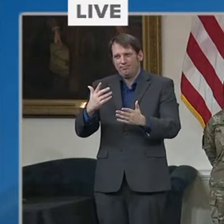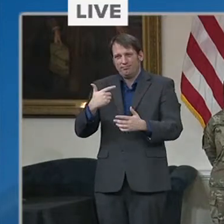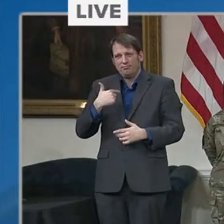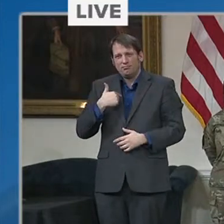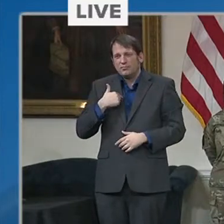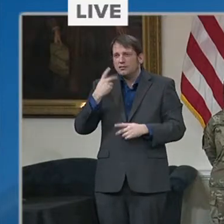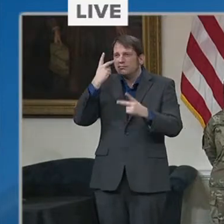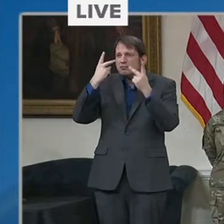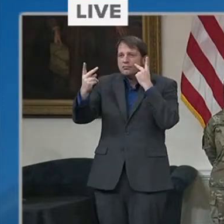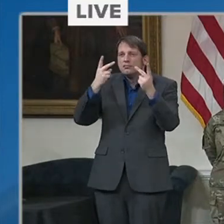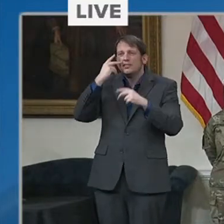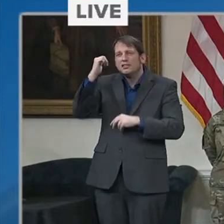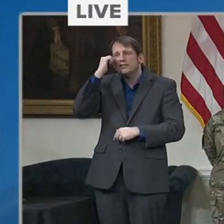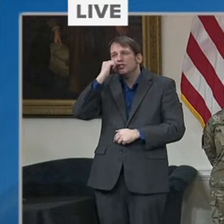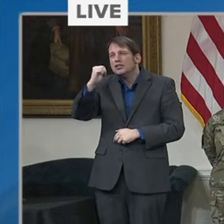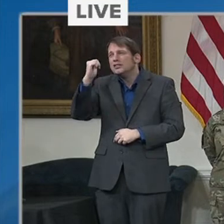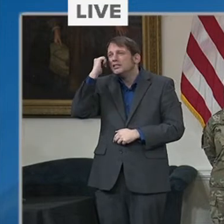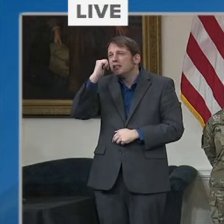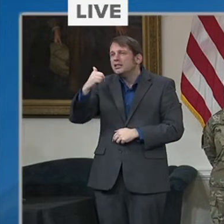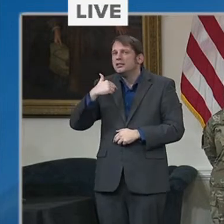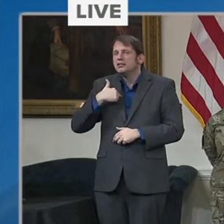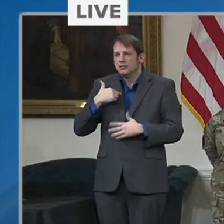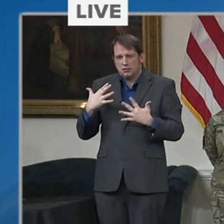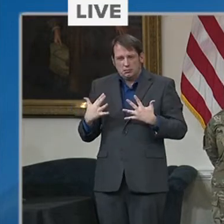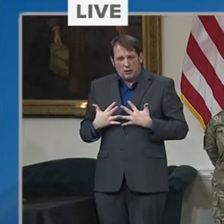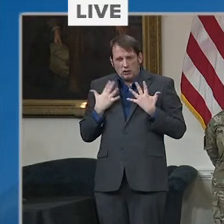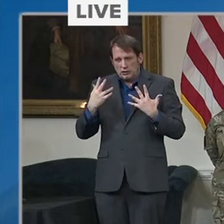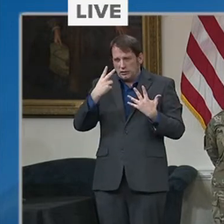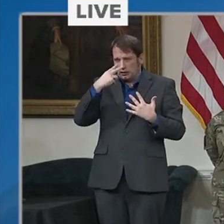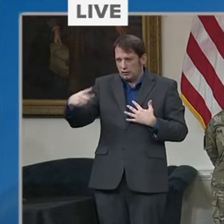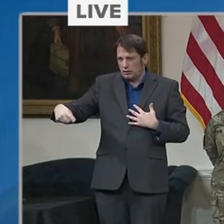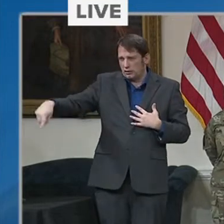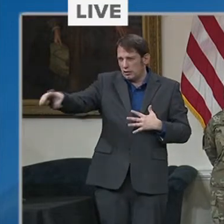are all taking to continue to help each other fight back